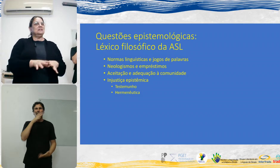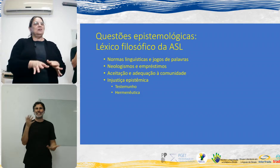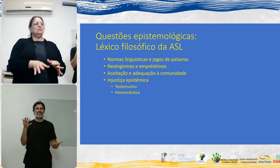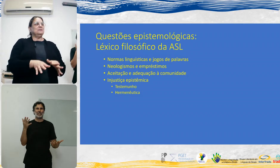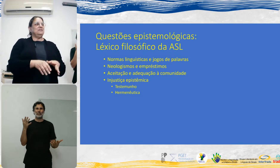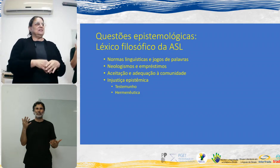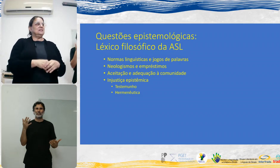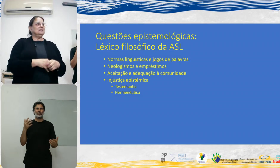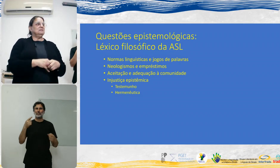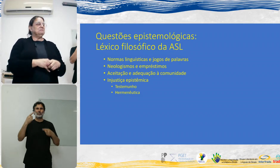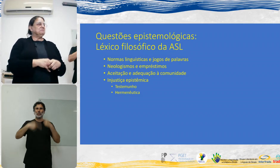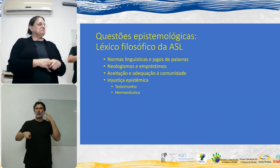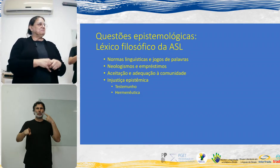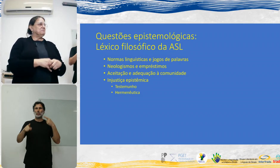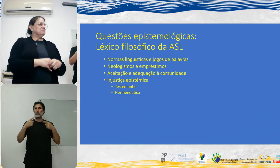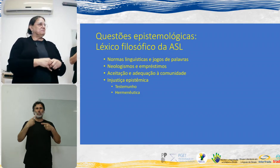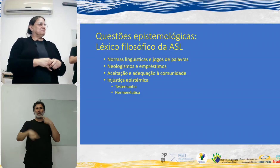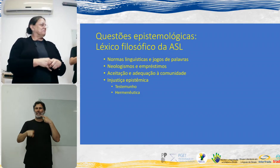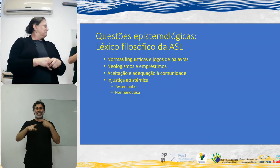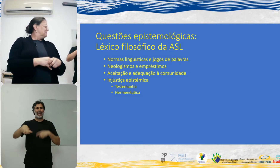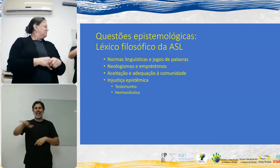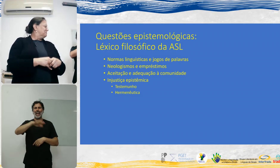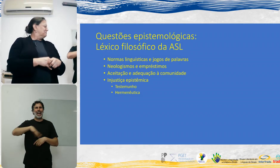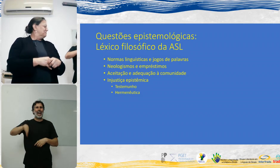just a terrible fit.